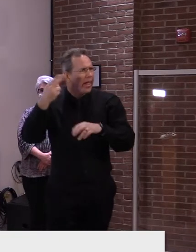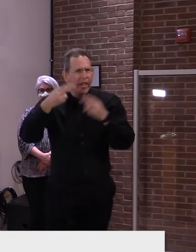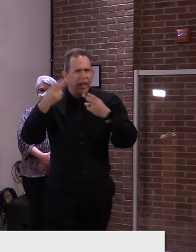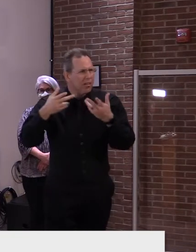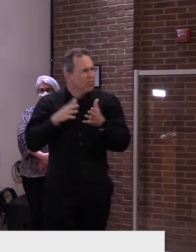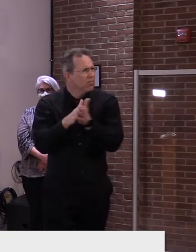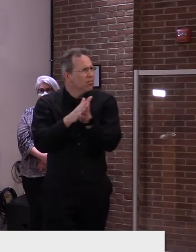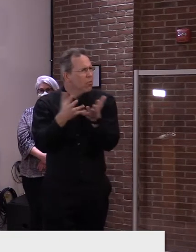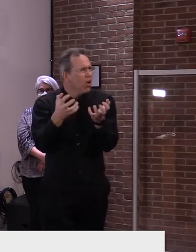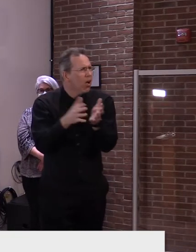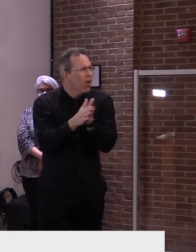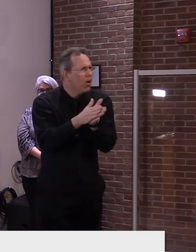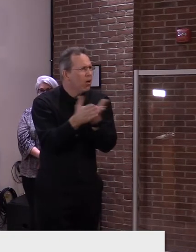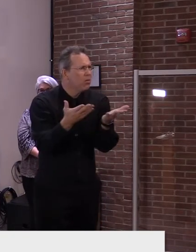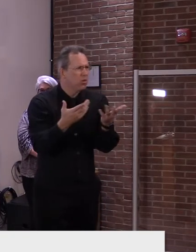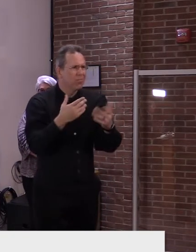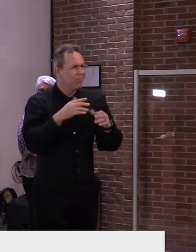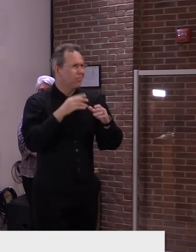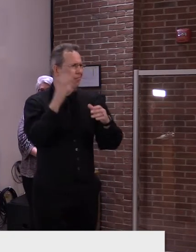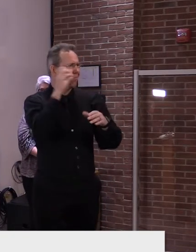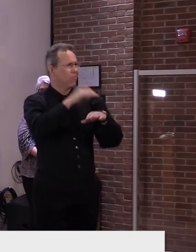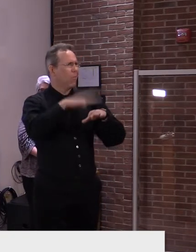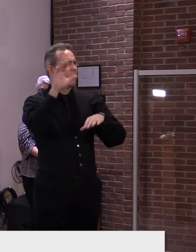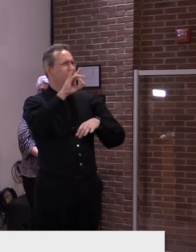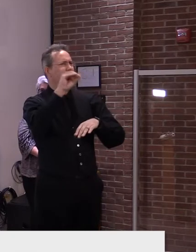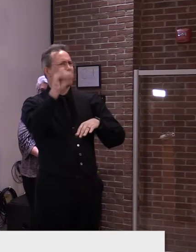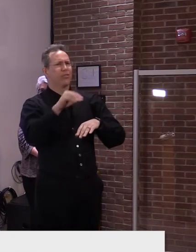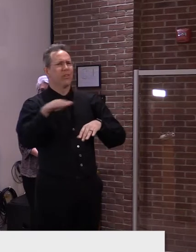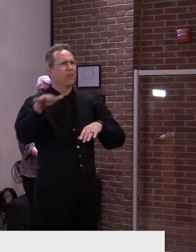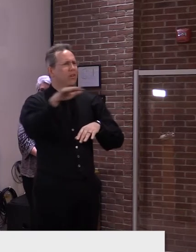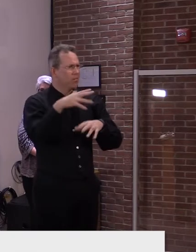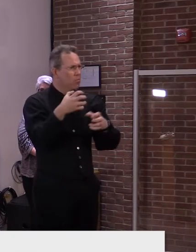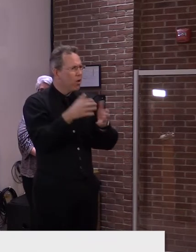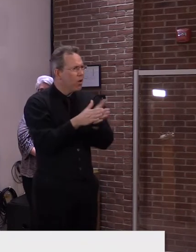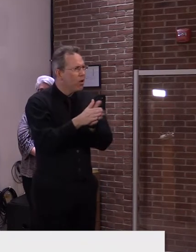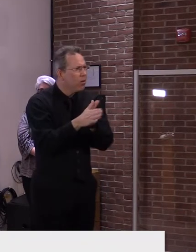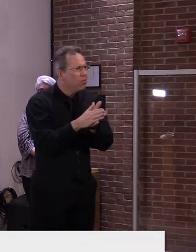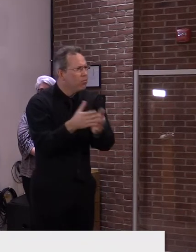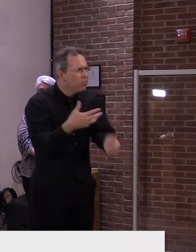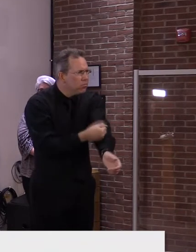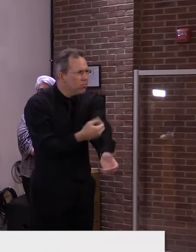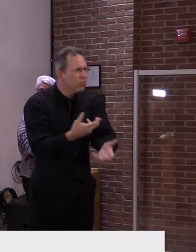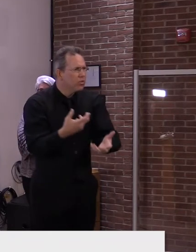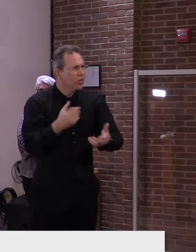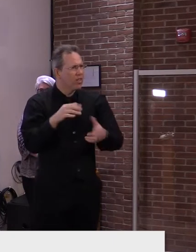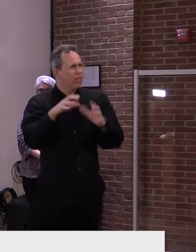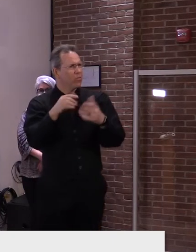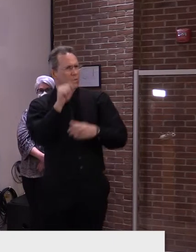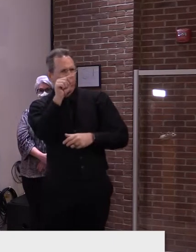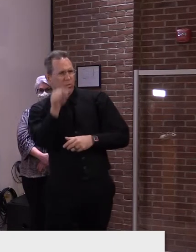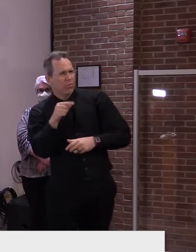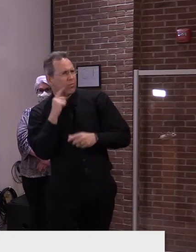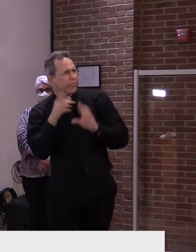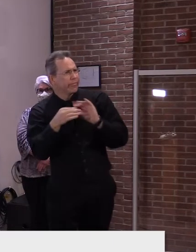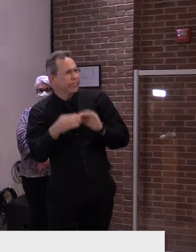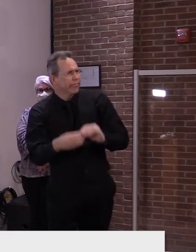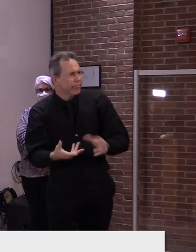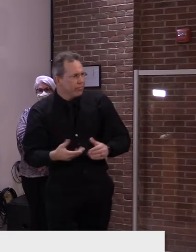as well. So if you look across the whole spectrum, we've had tremendous uptake here in